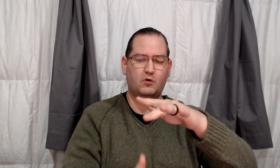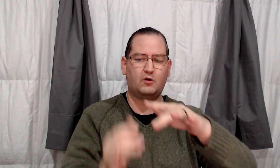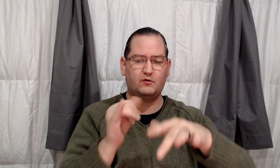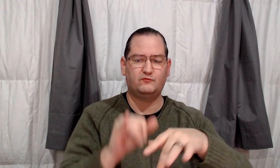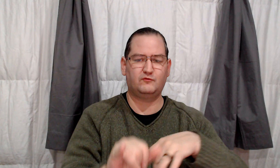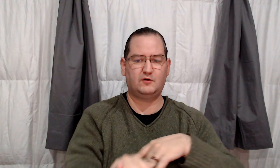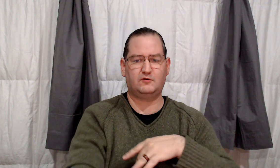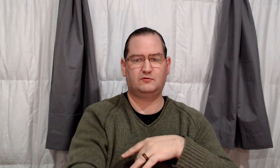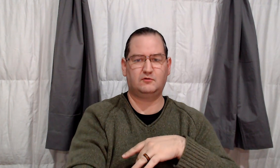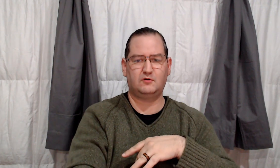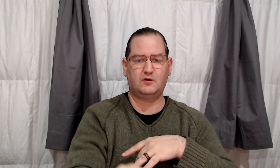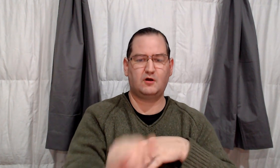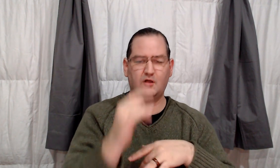gone from your mind,